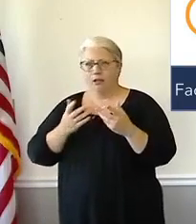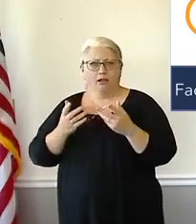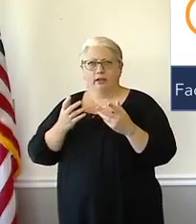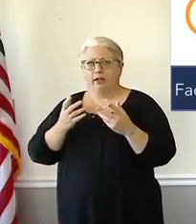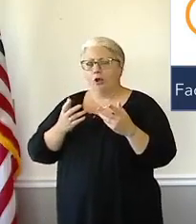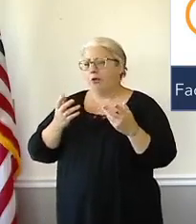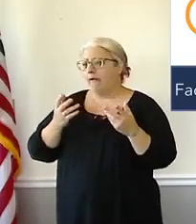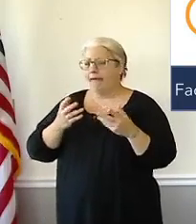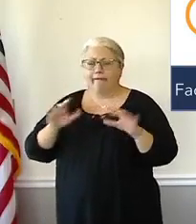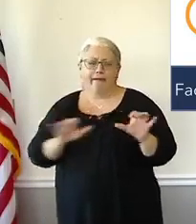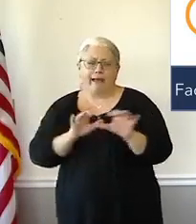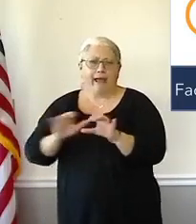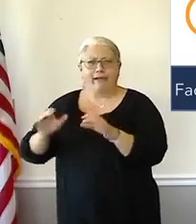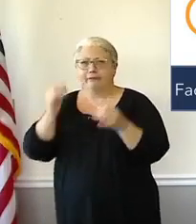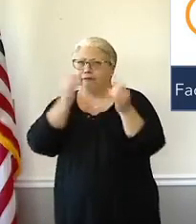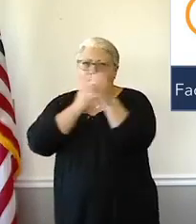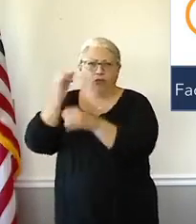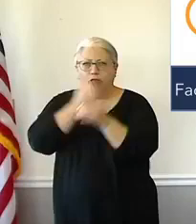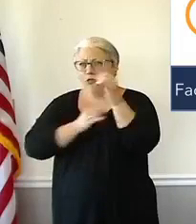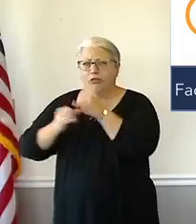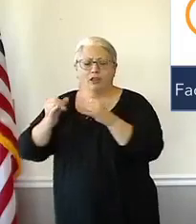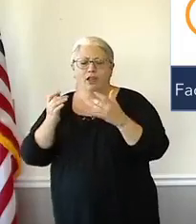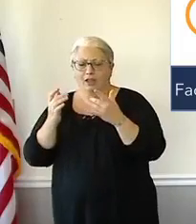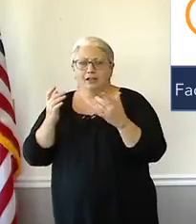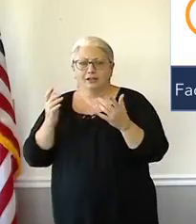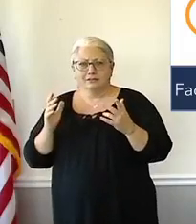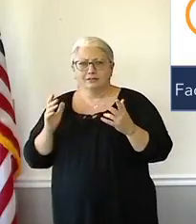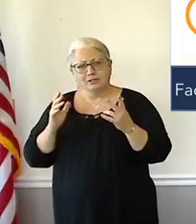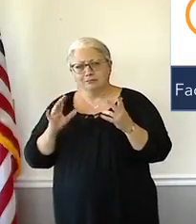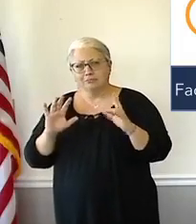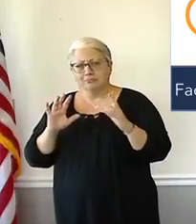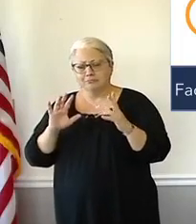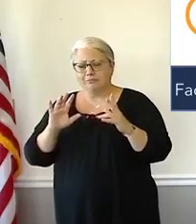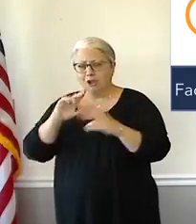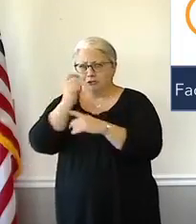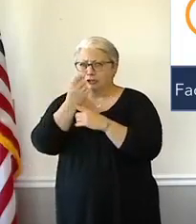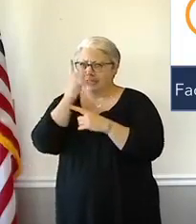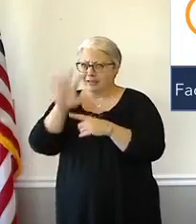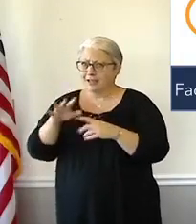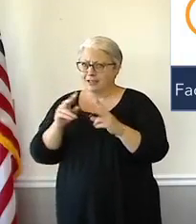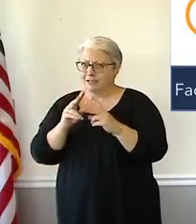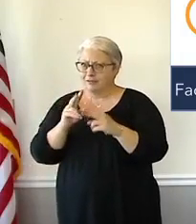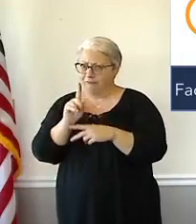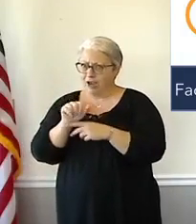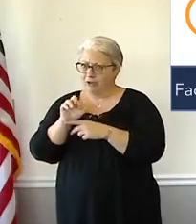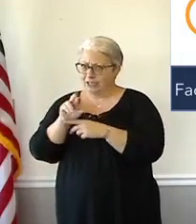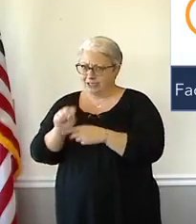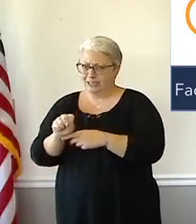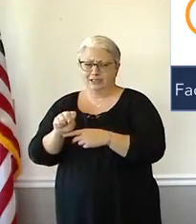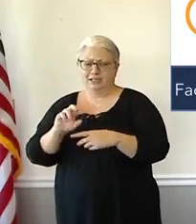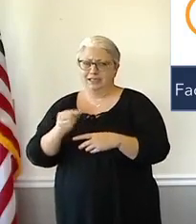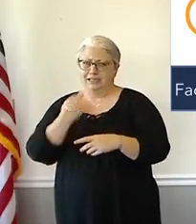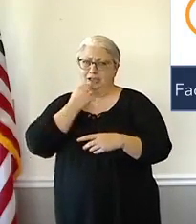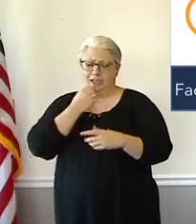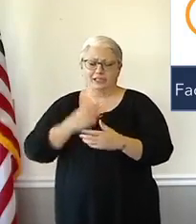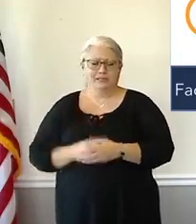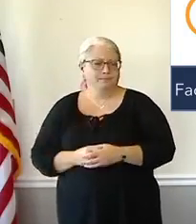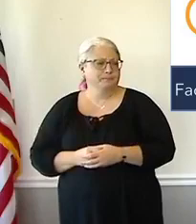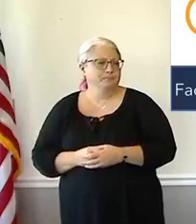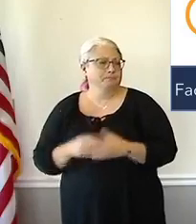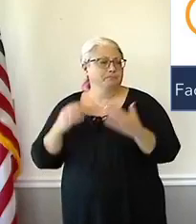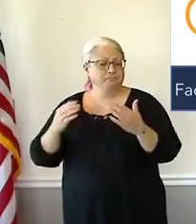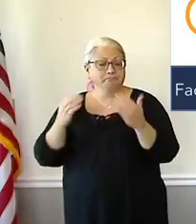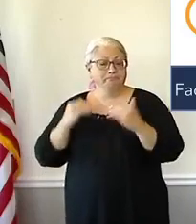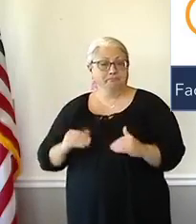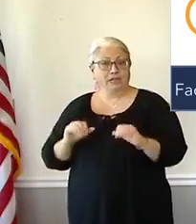ultimately is what we are asking. Eleni, can we open restaurants to full capacity? Only